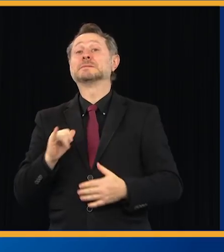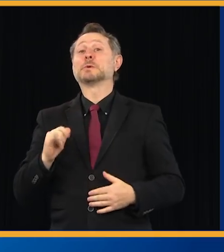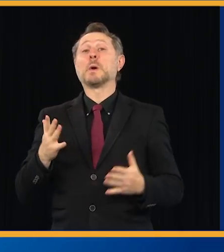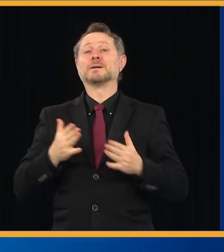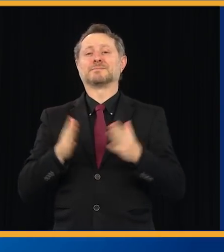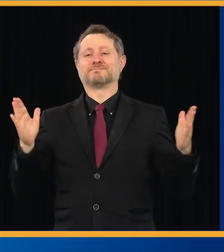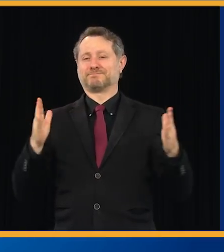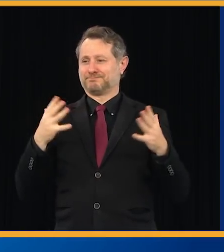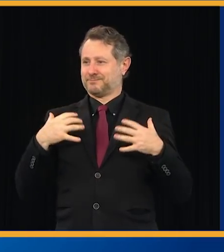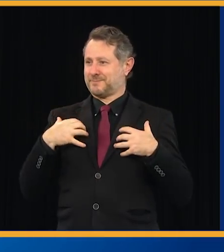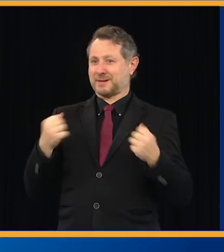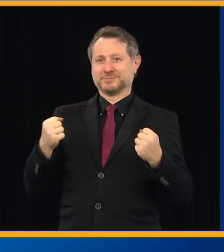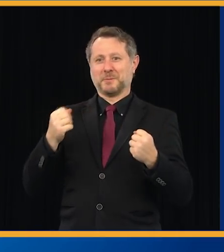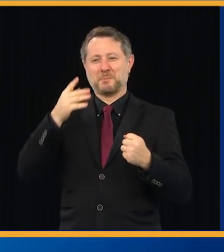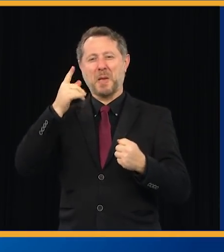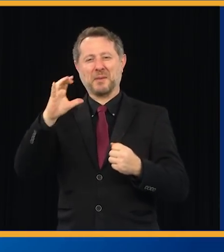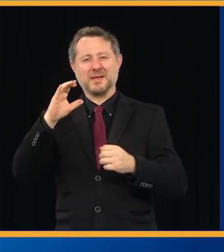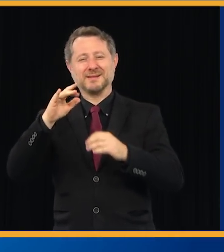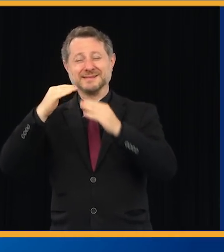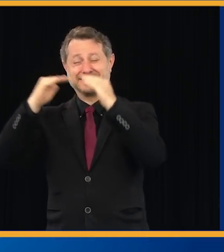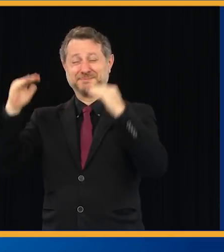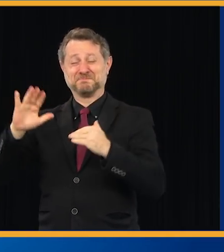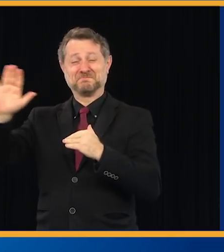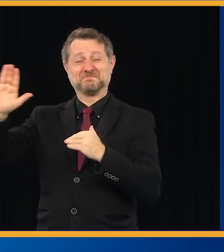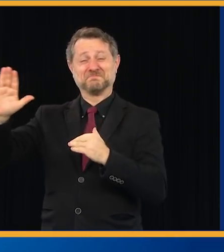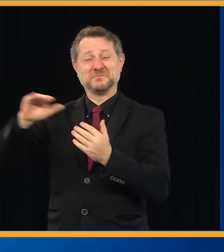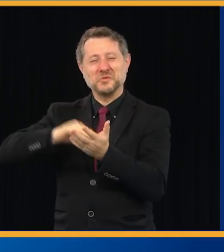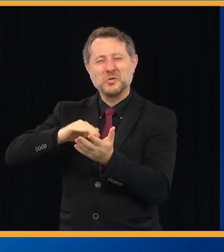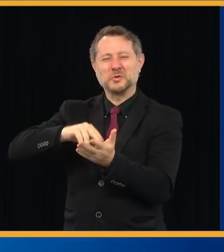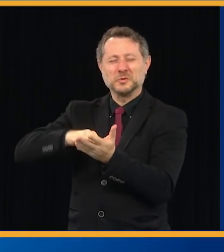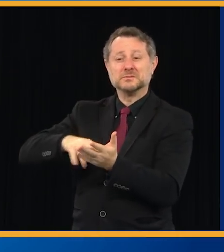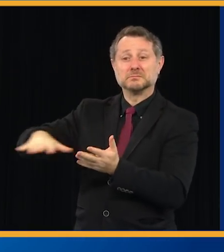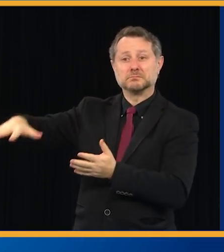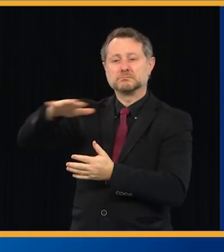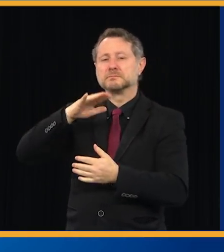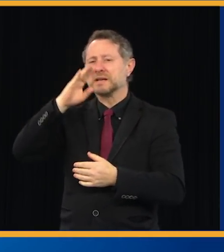hospital system. We worked